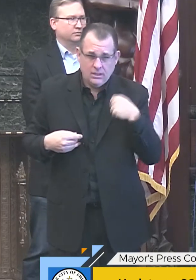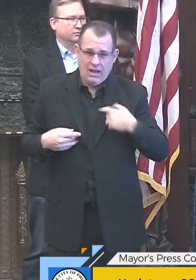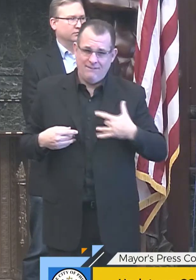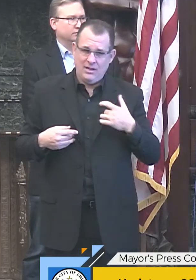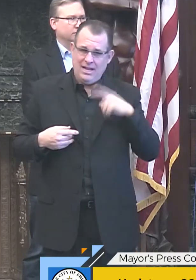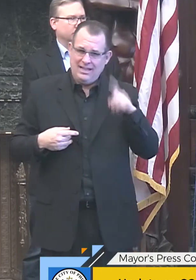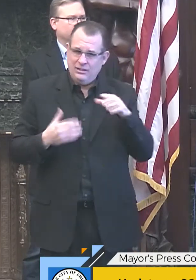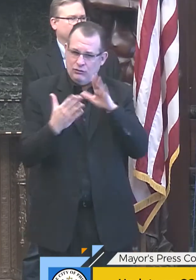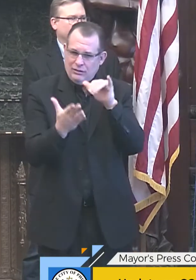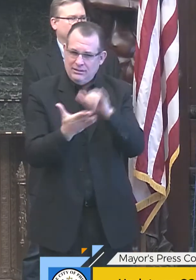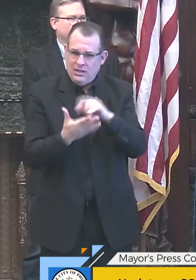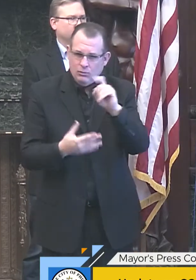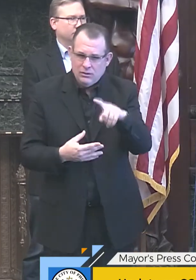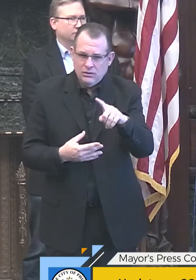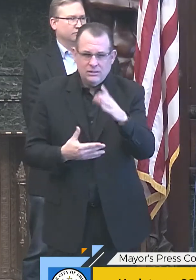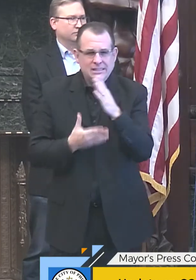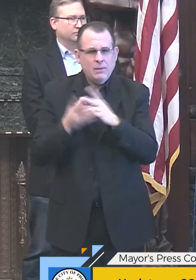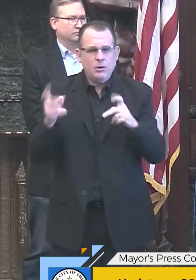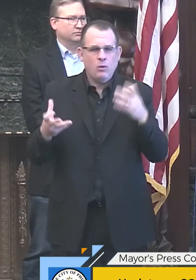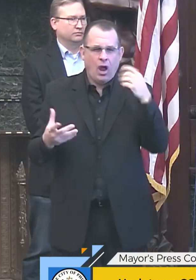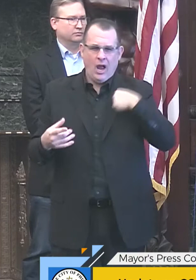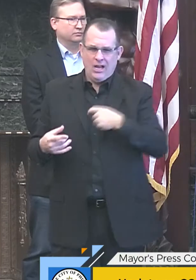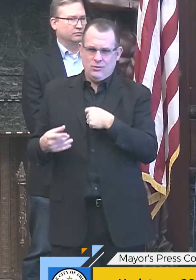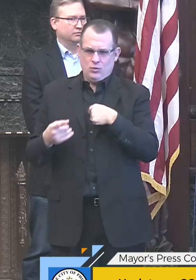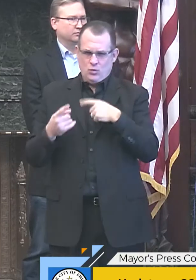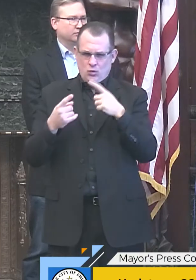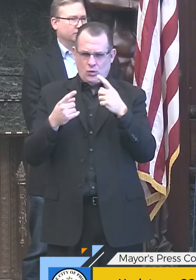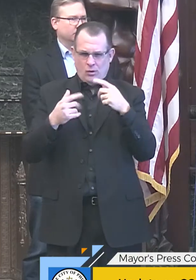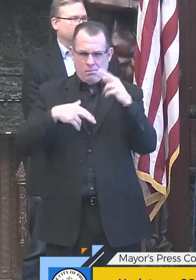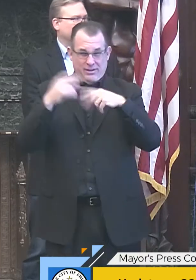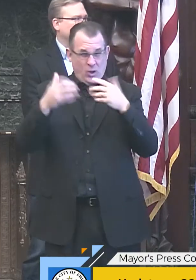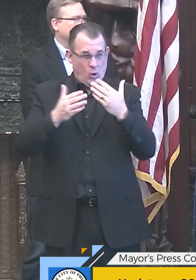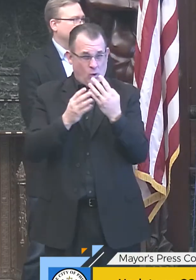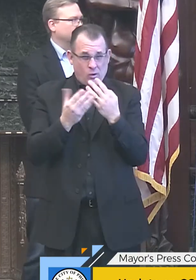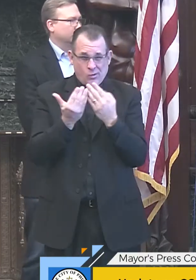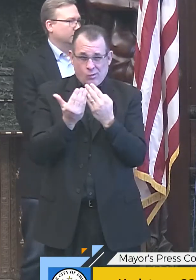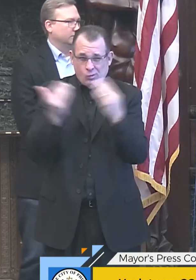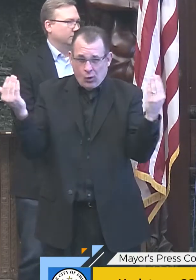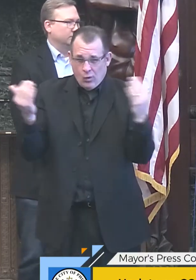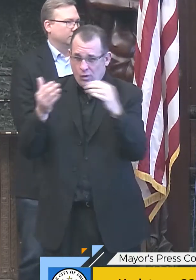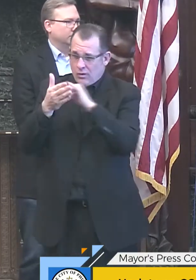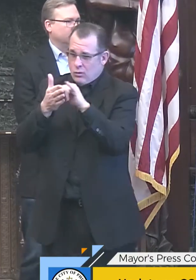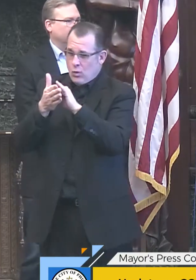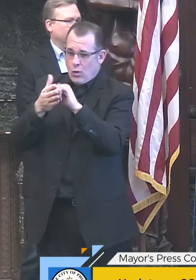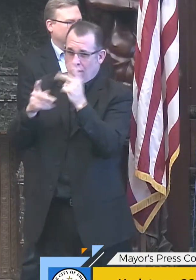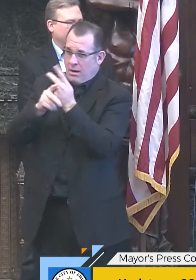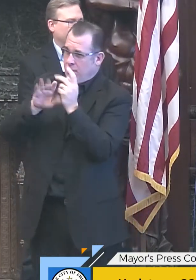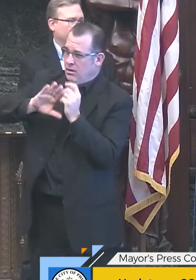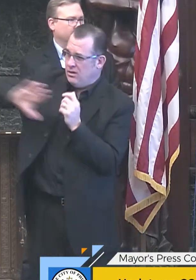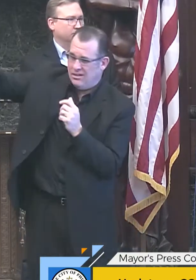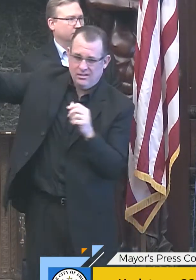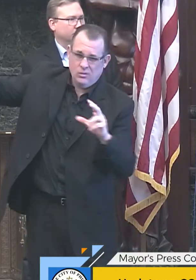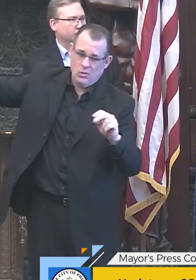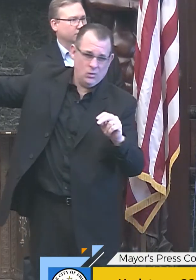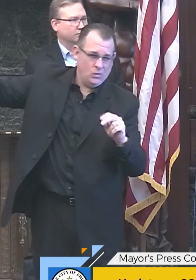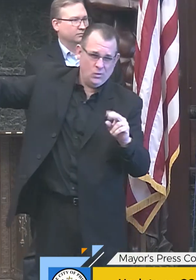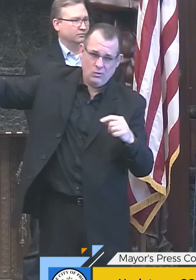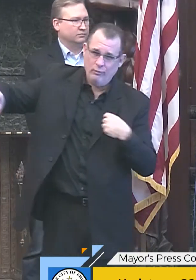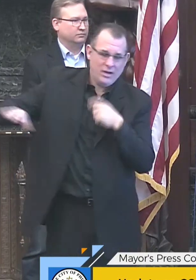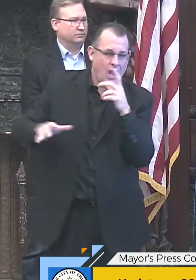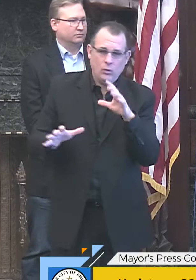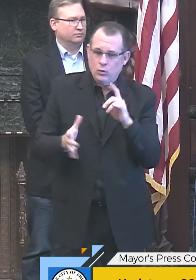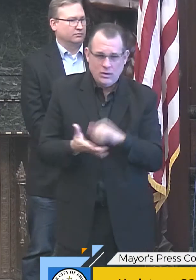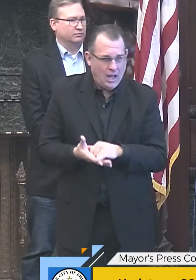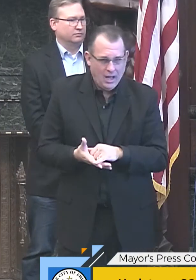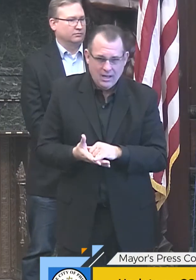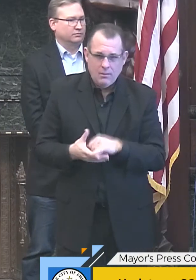it. Some people, I think, want us to build a wall between New York City and Philadelphia, and we're not going to do that. These are people who need care, and if